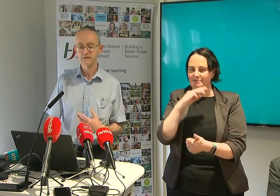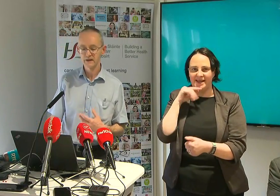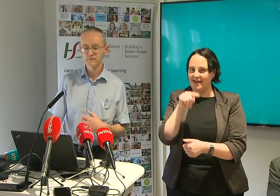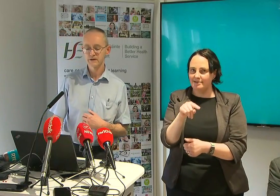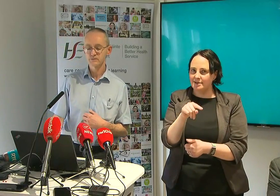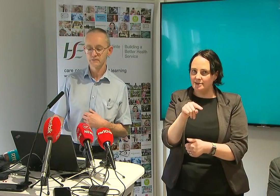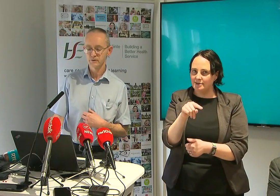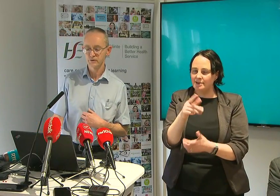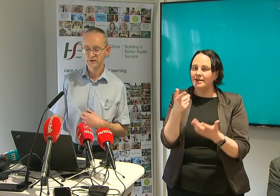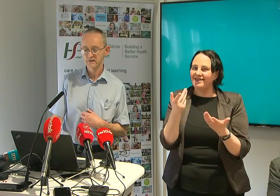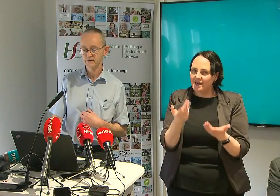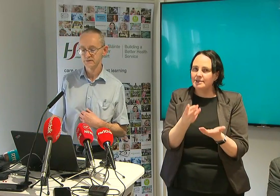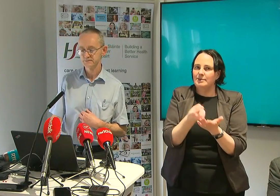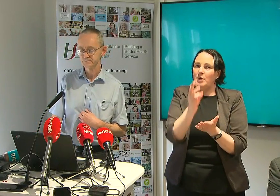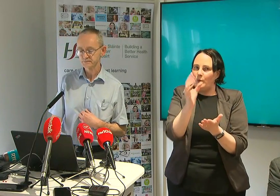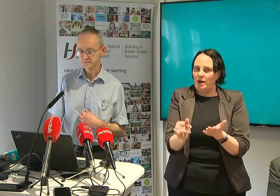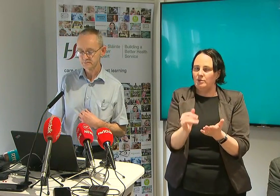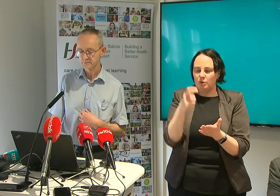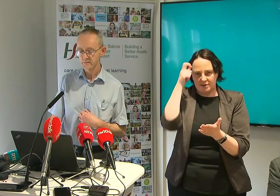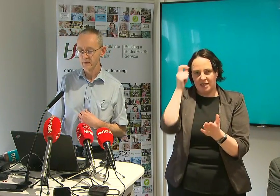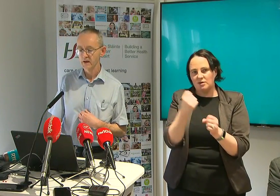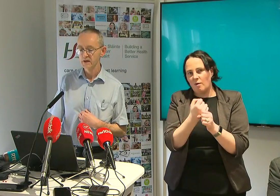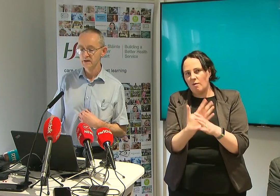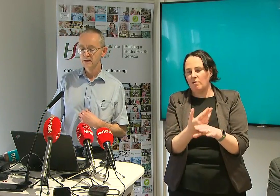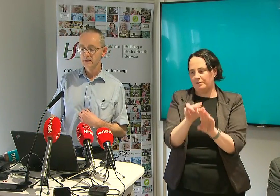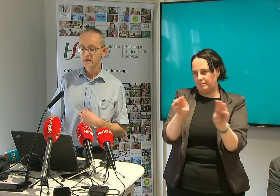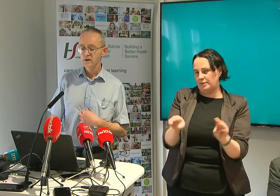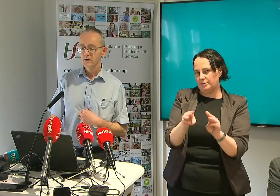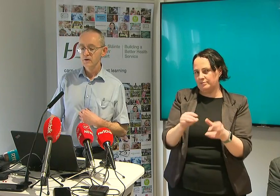So that's the explanation why we don't just test everyone.